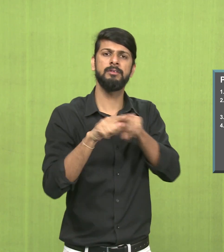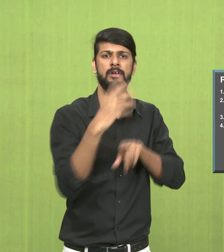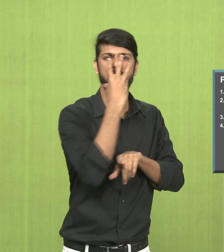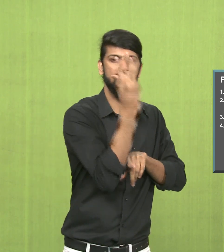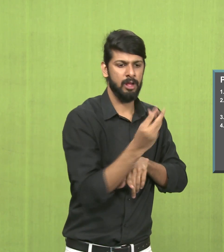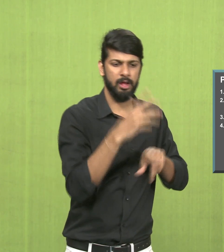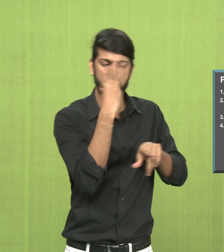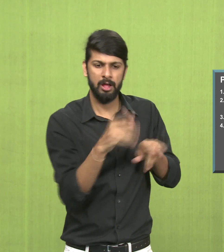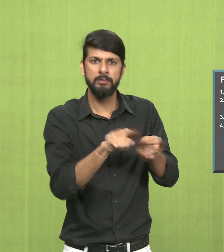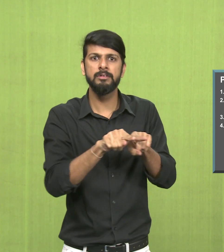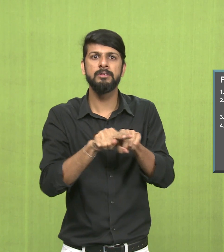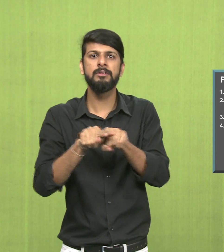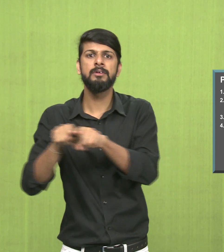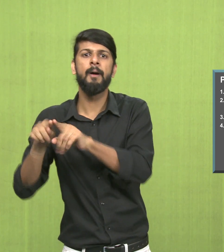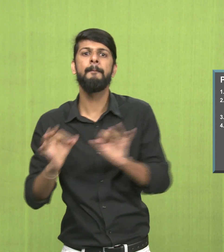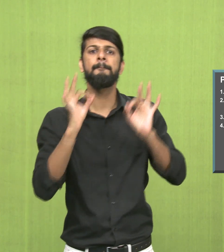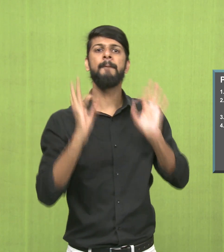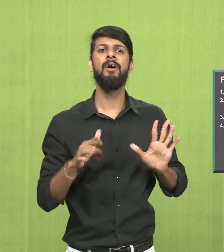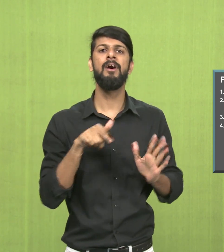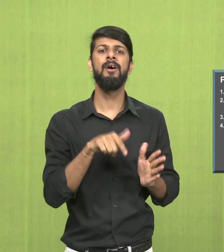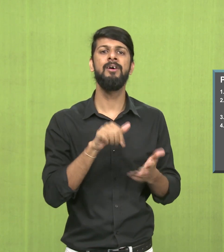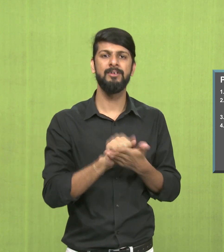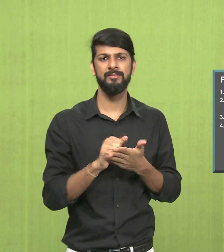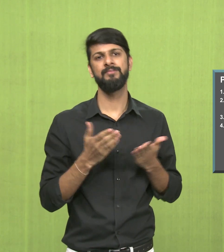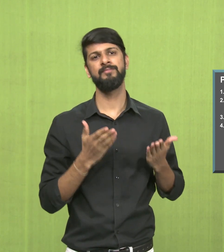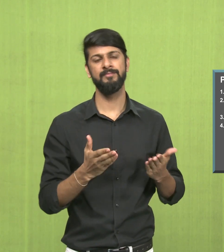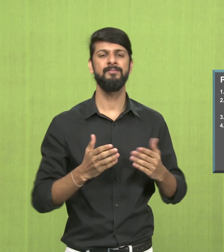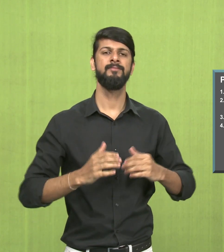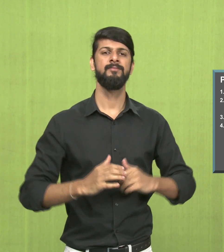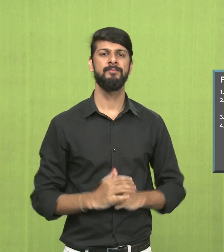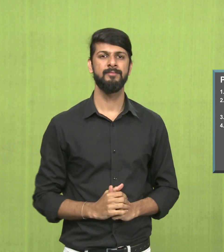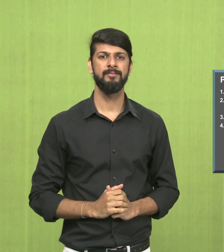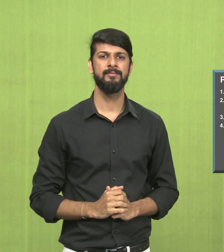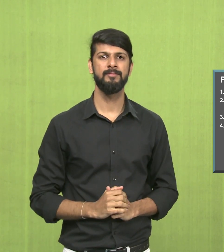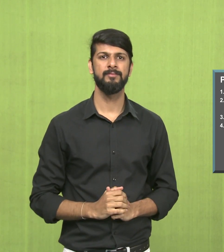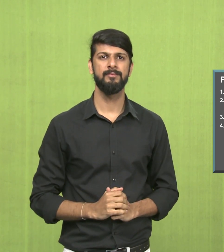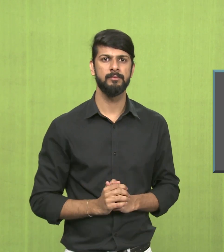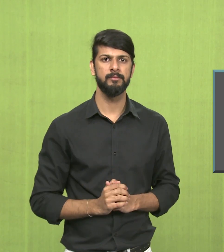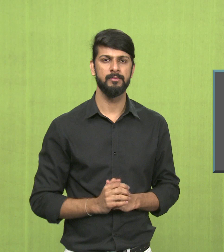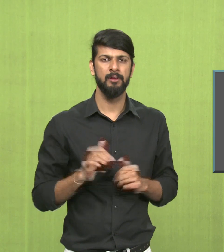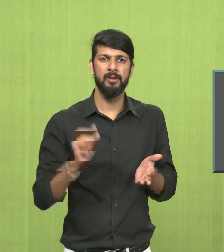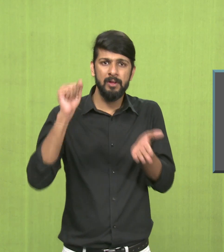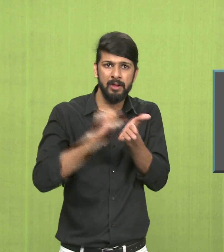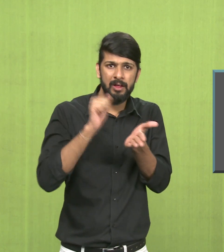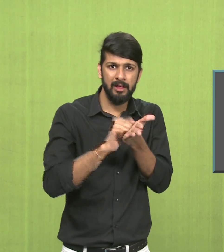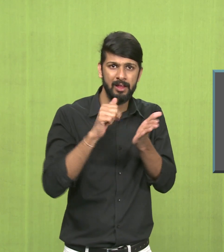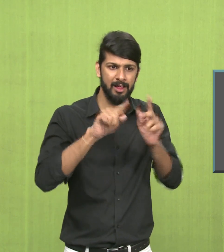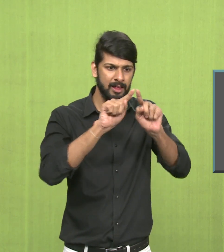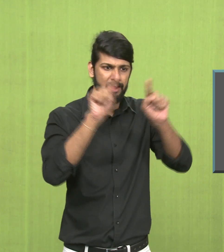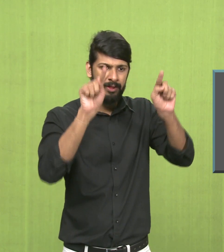a Ganesha face, the same uniform shape can be impressed. Now, we learn about the